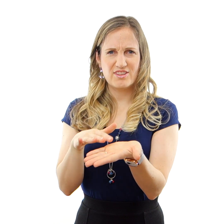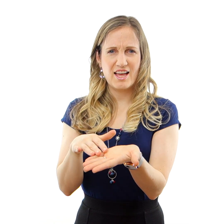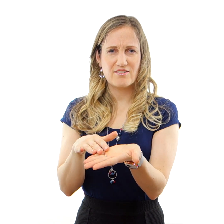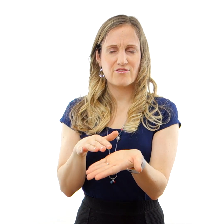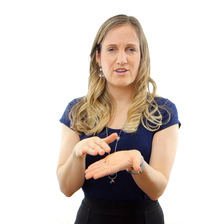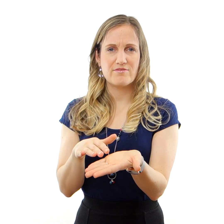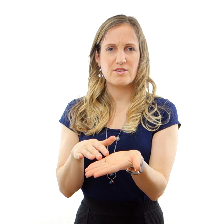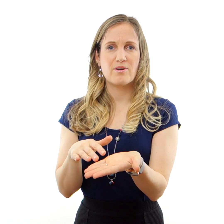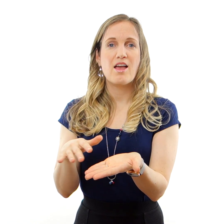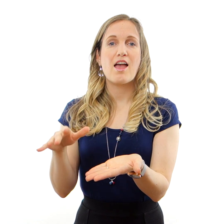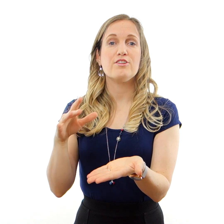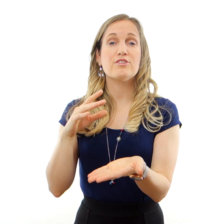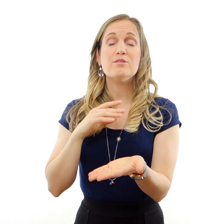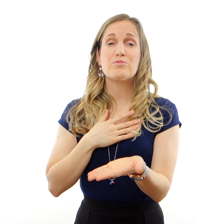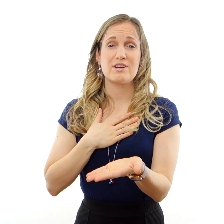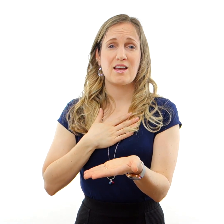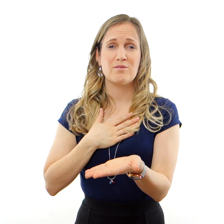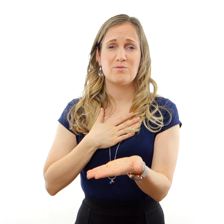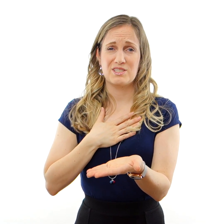flat in front of you, and you're going to bring out what's in your